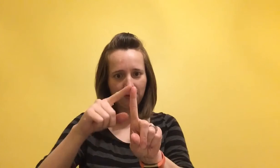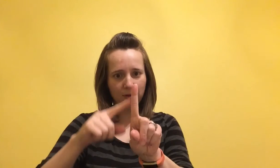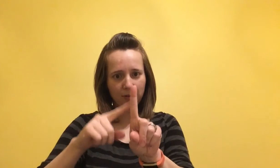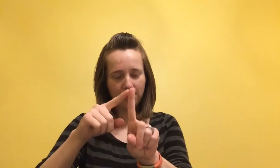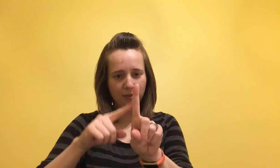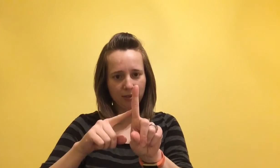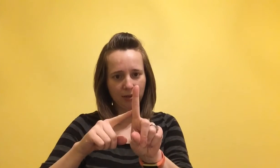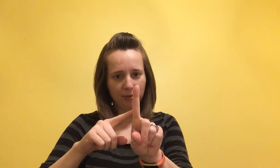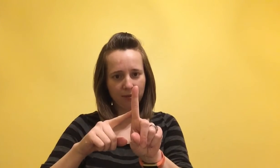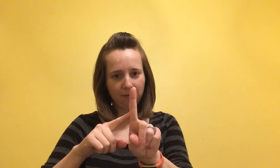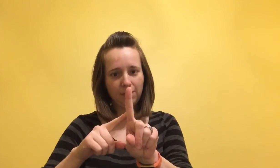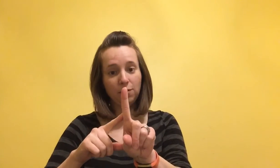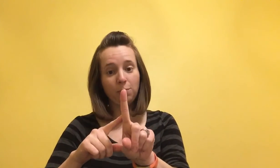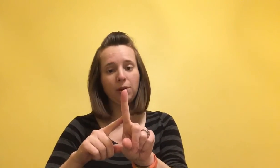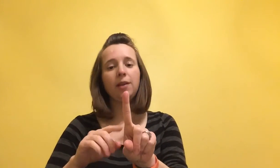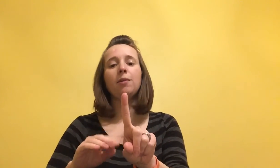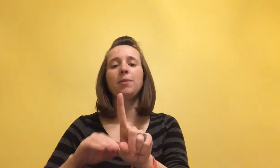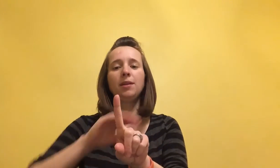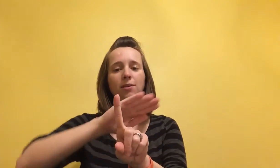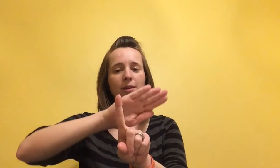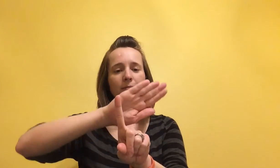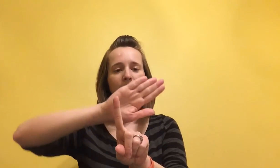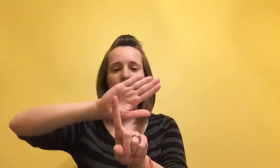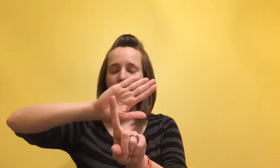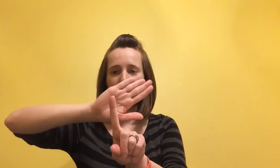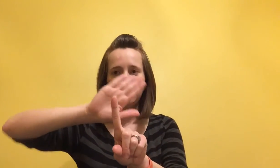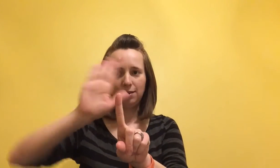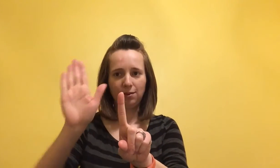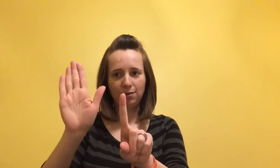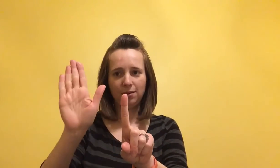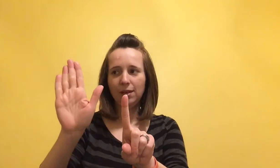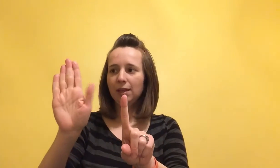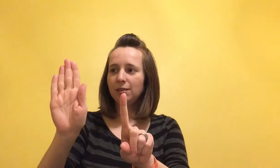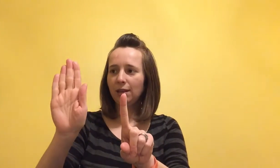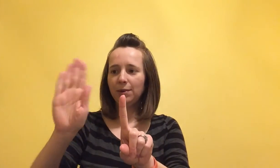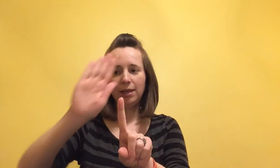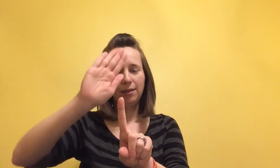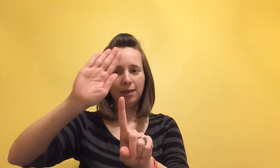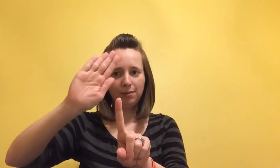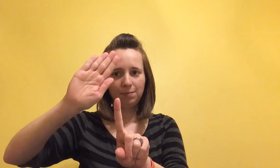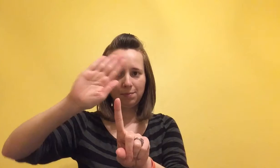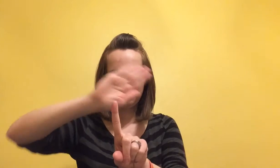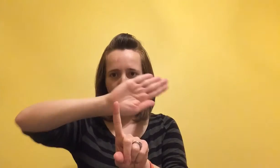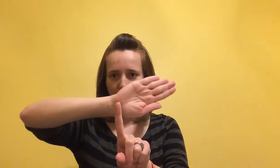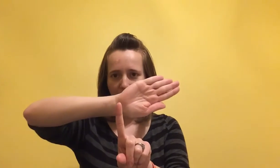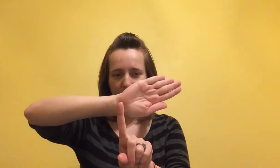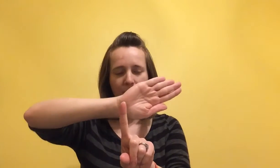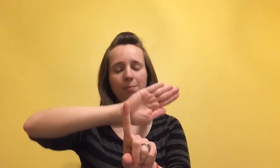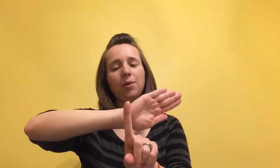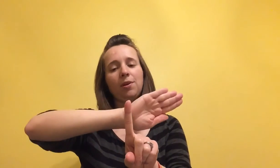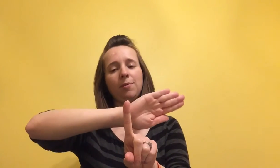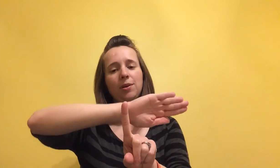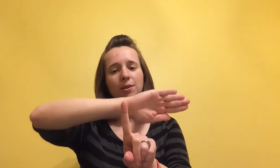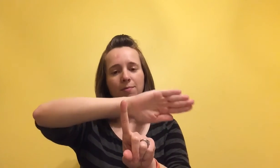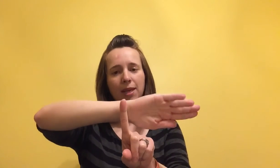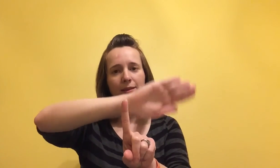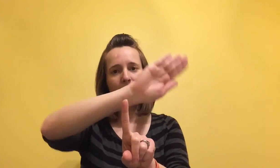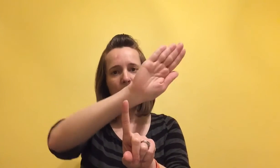your non-dominant finger pointing up, and then you can make with like your dominant hand like a flat palm, and you can make the